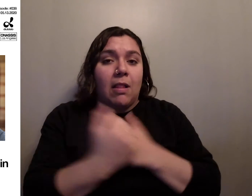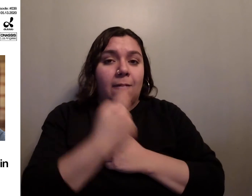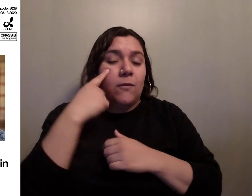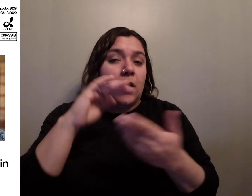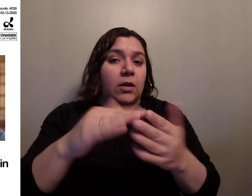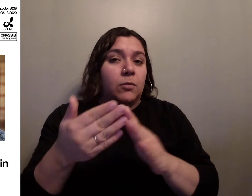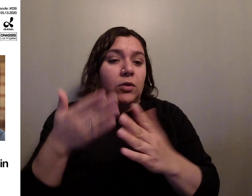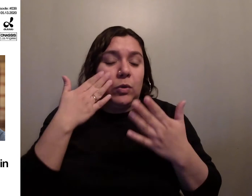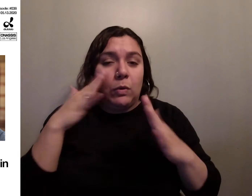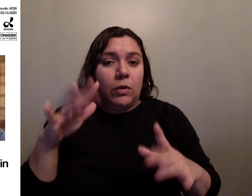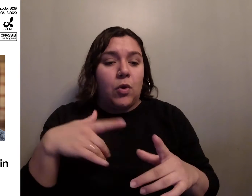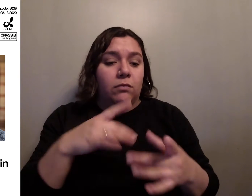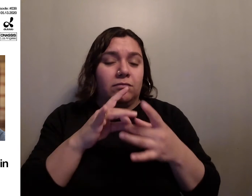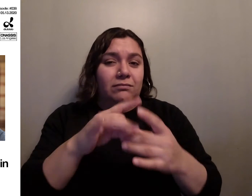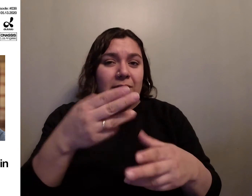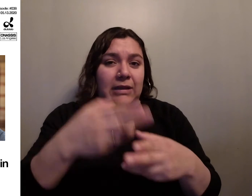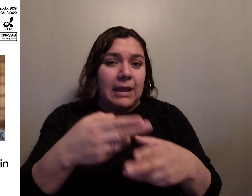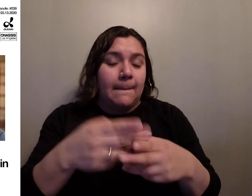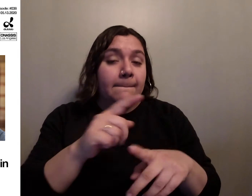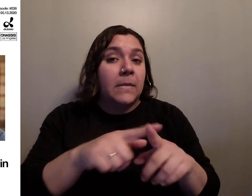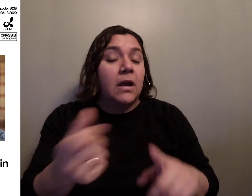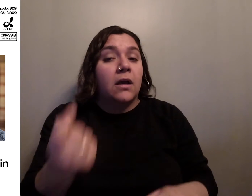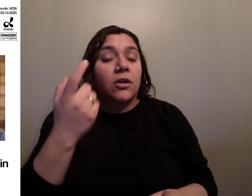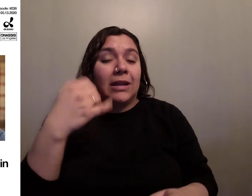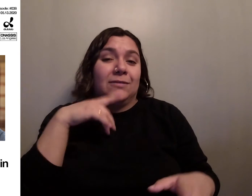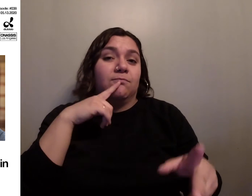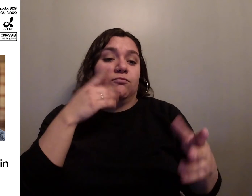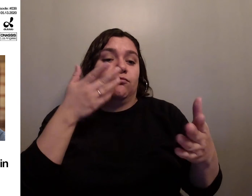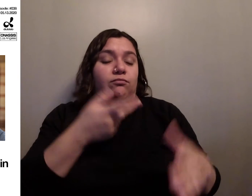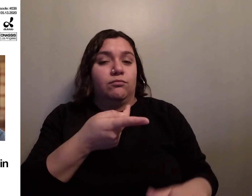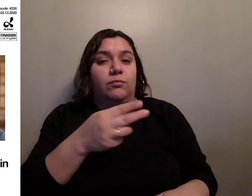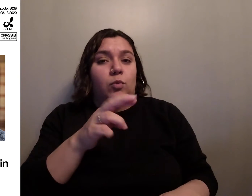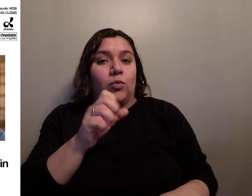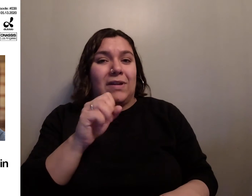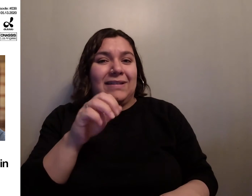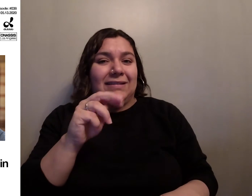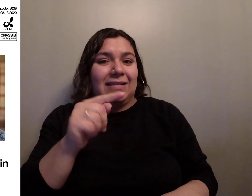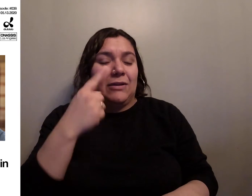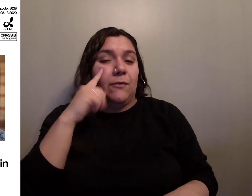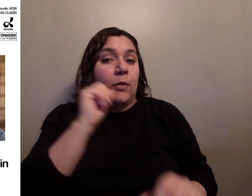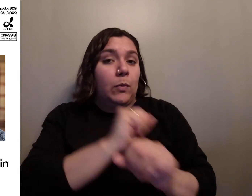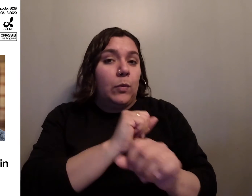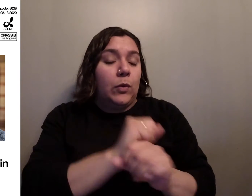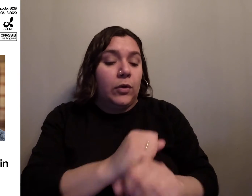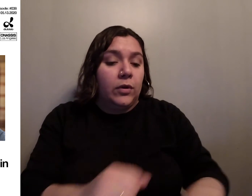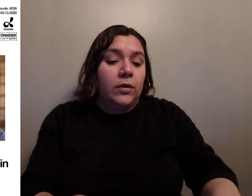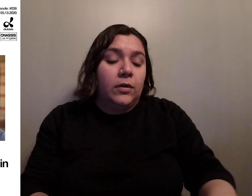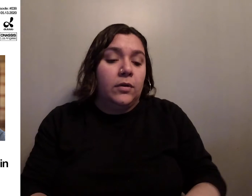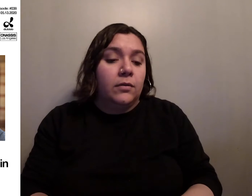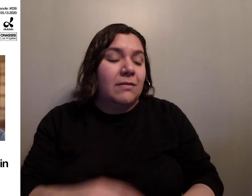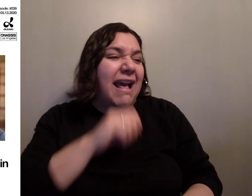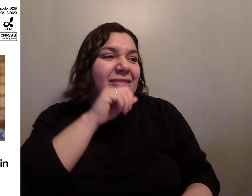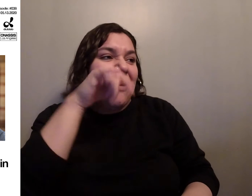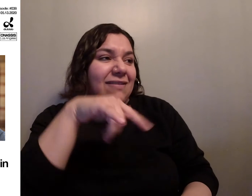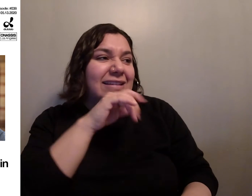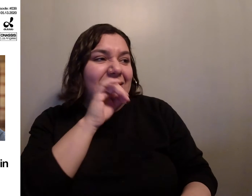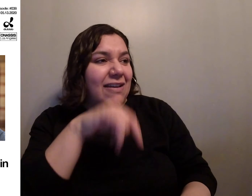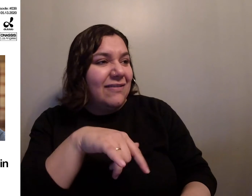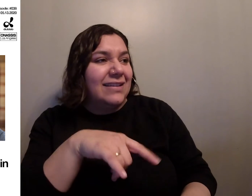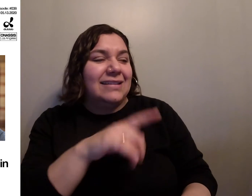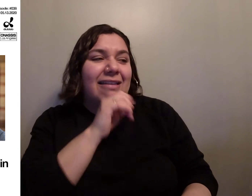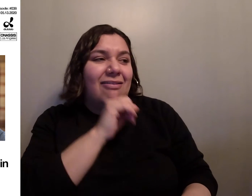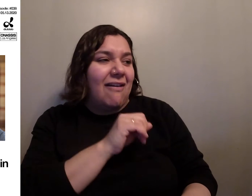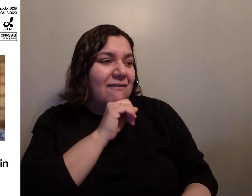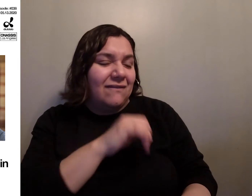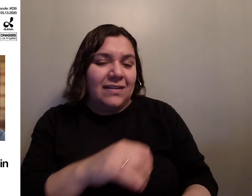a stranger, a love for a community that you don't know by name, but is present for that work. I